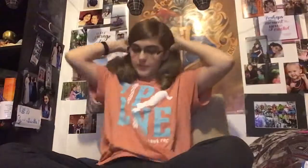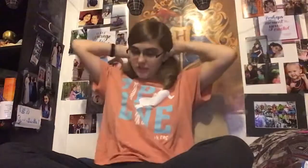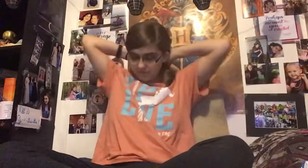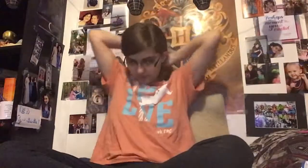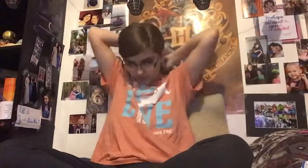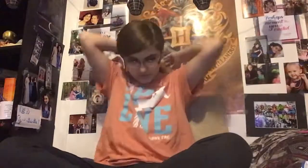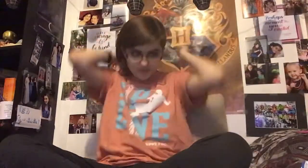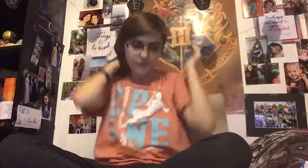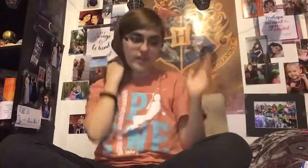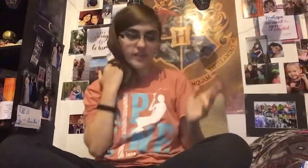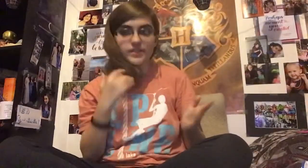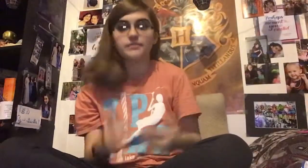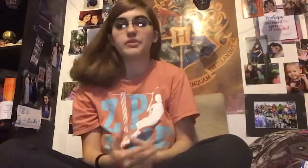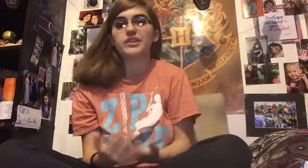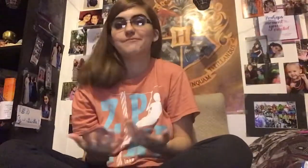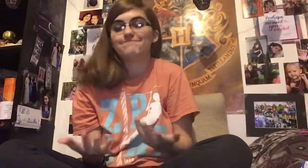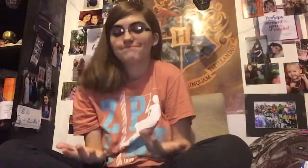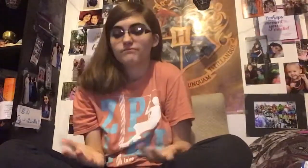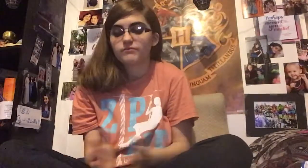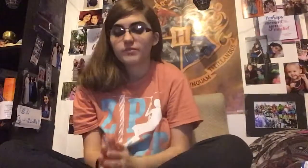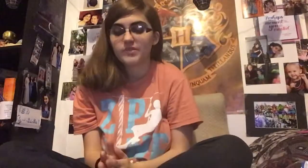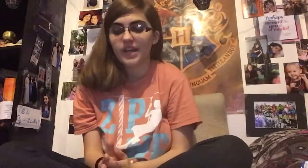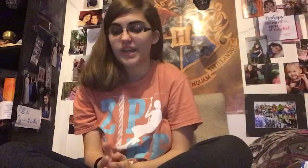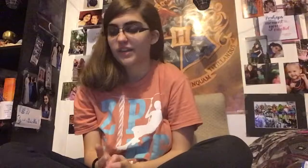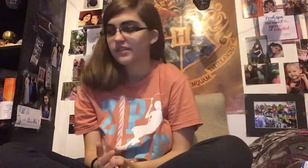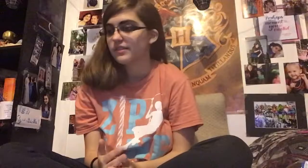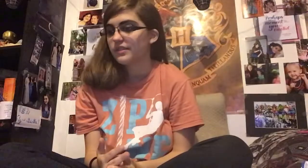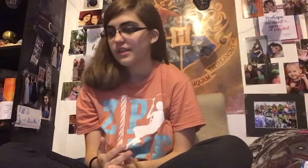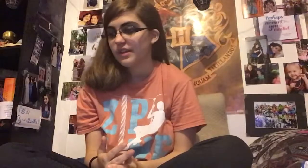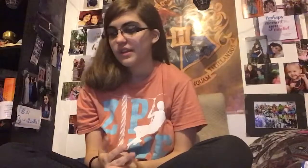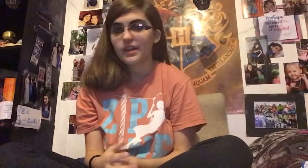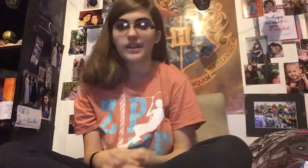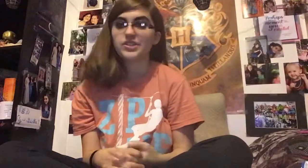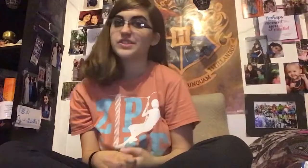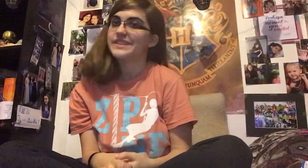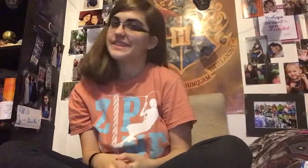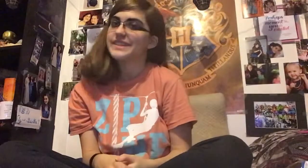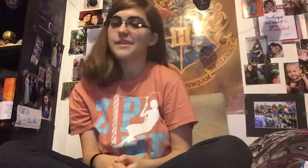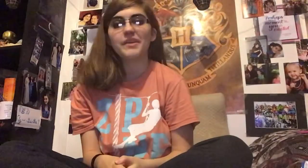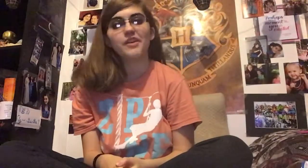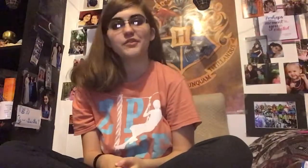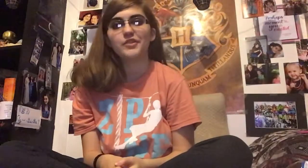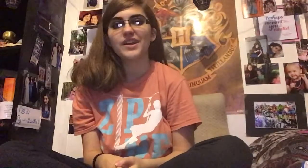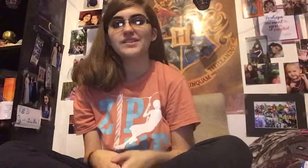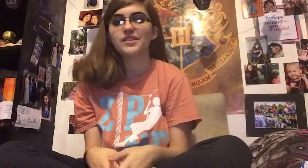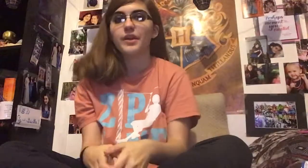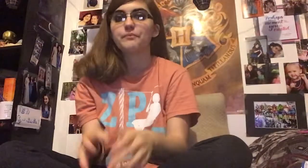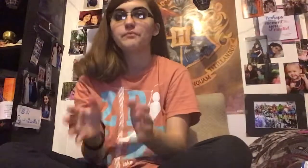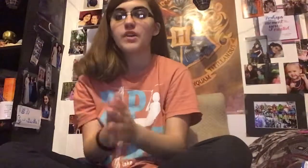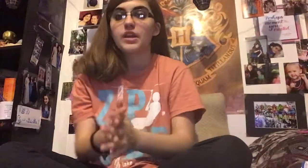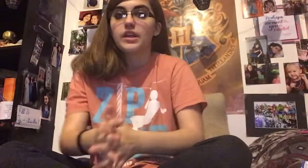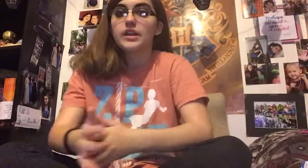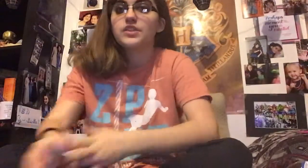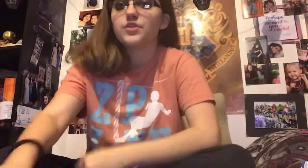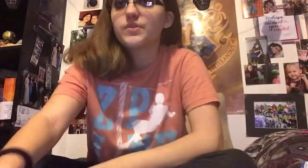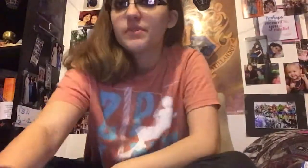Sorry the video wasn't the greatest, but tired. And I just need to get something out for you guys. Okay, let's do this with the